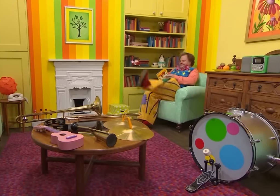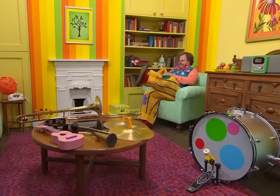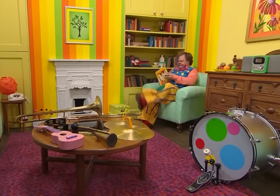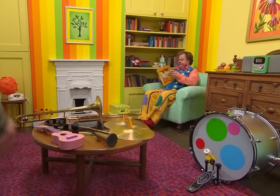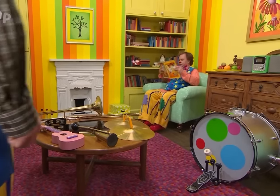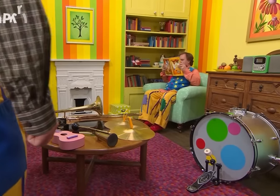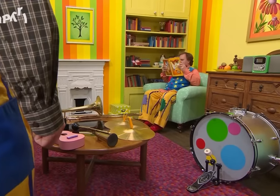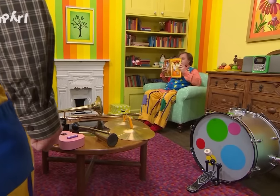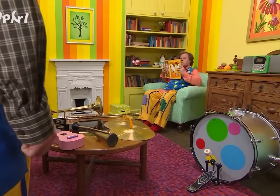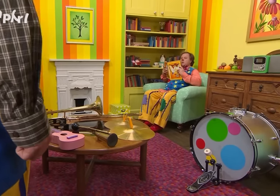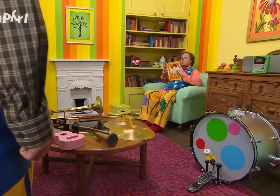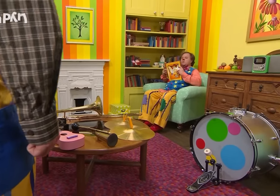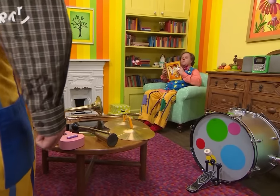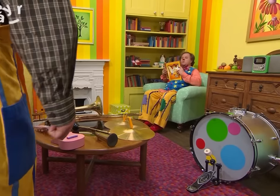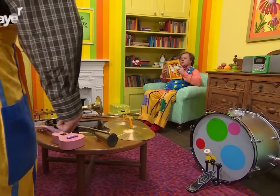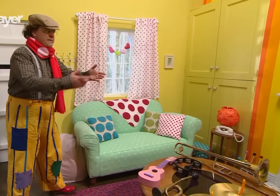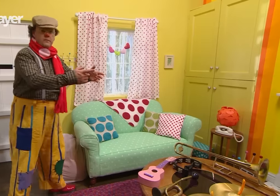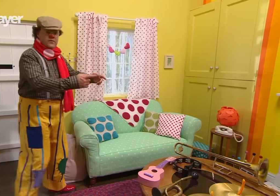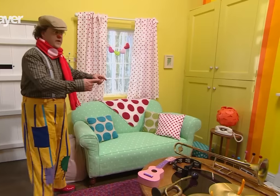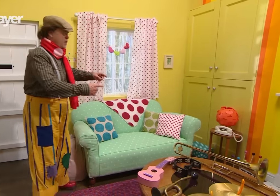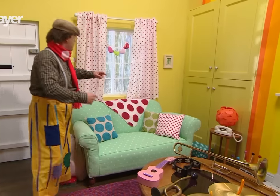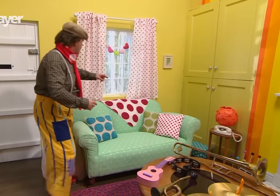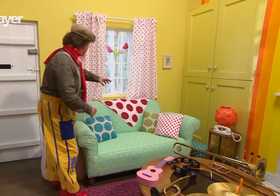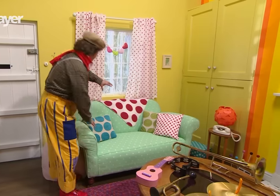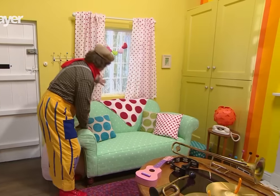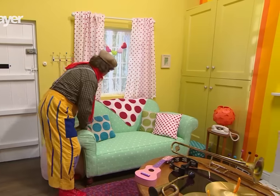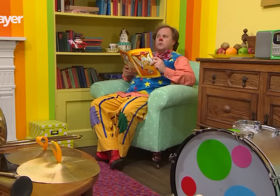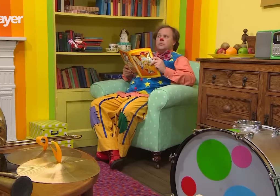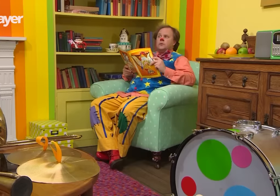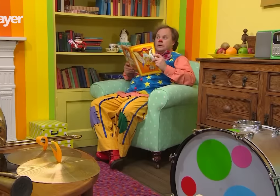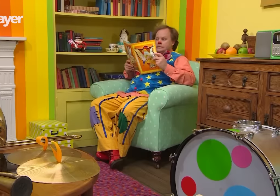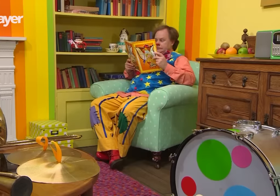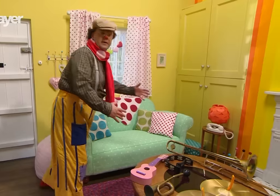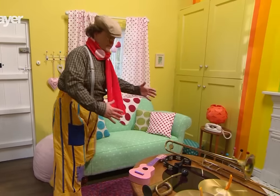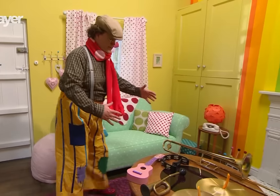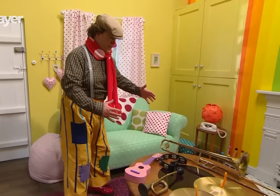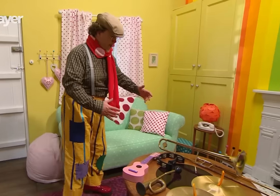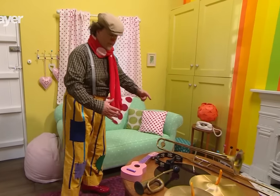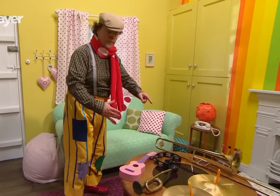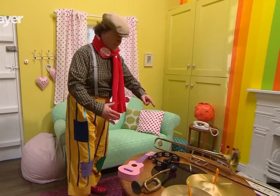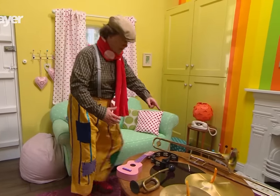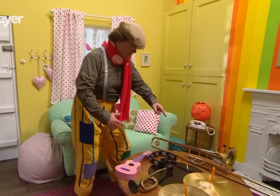Shh. What's going on? Hang on a minute. Well, if it wasn't you, I mean, where's it coming from? Oh, what's going on